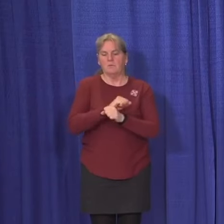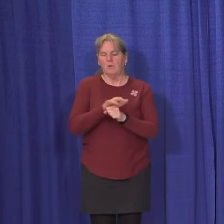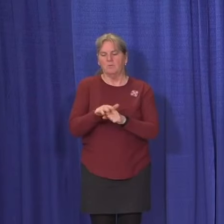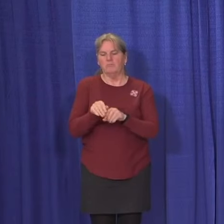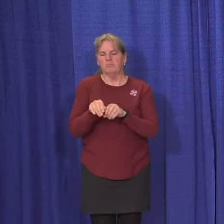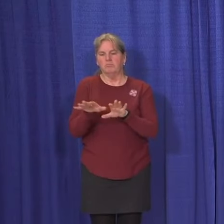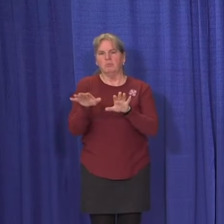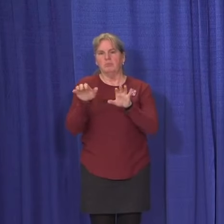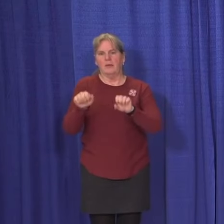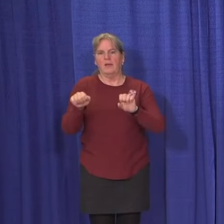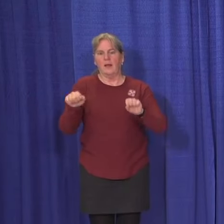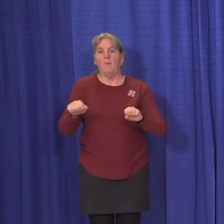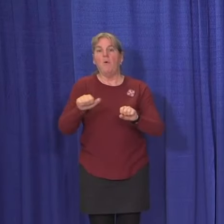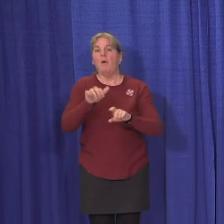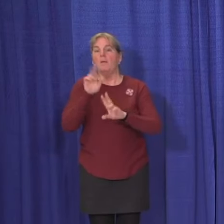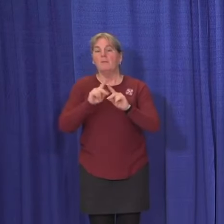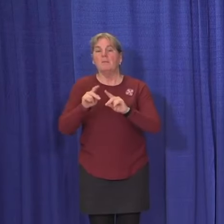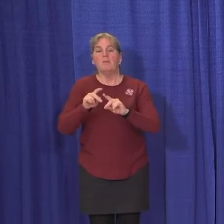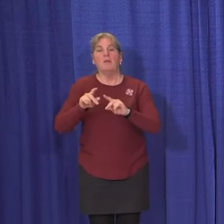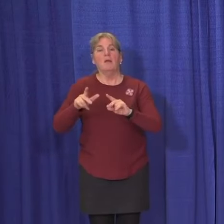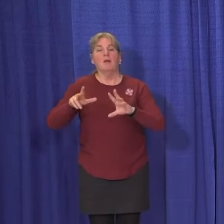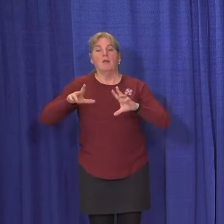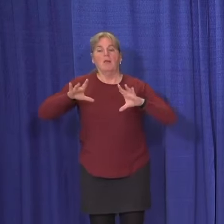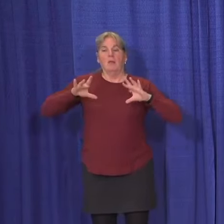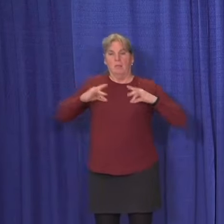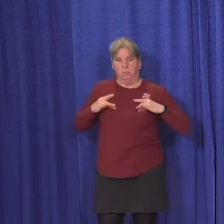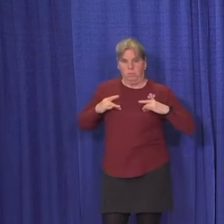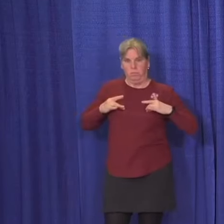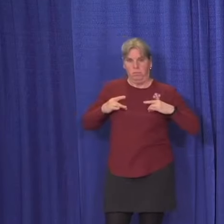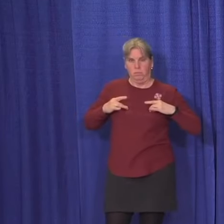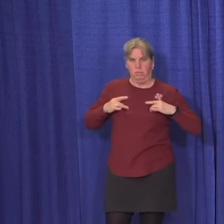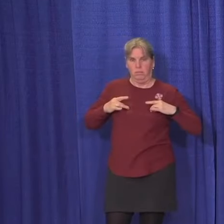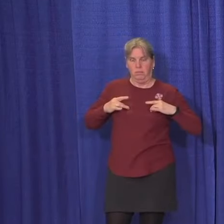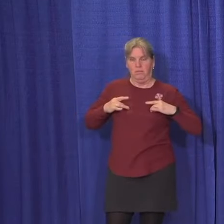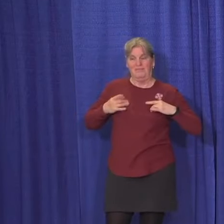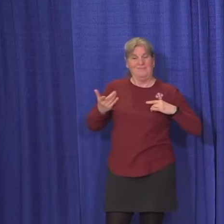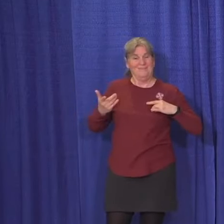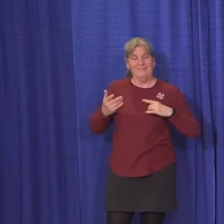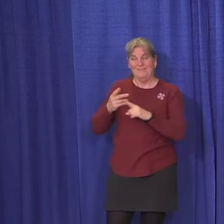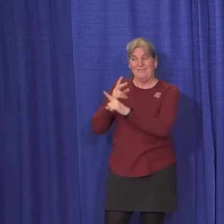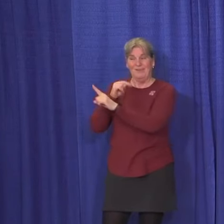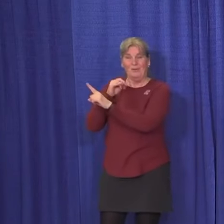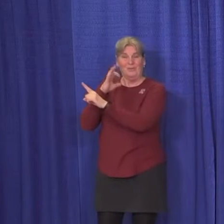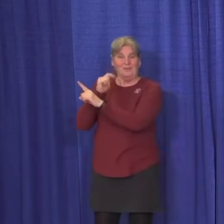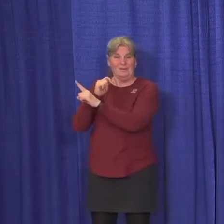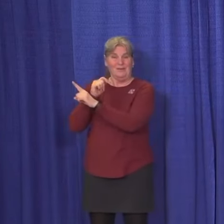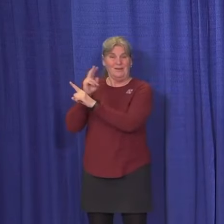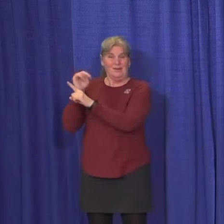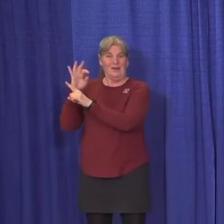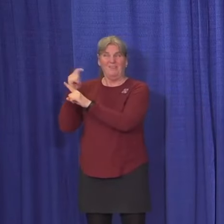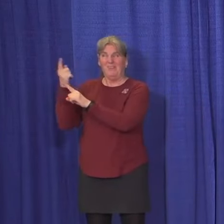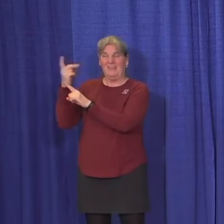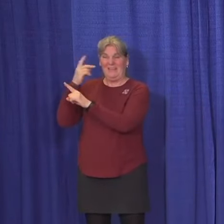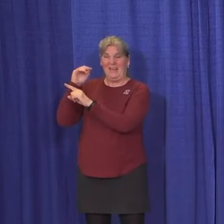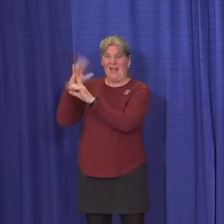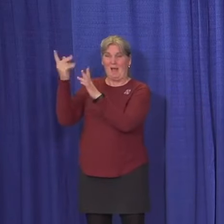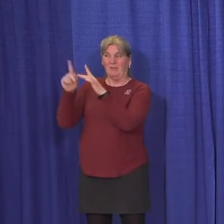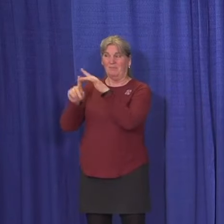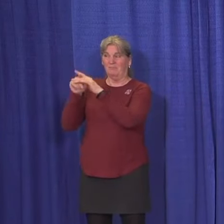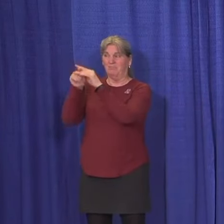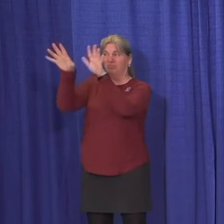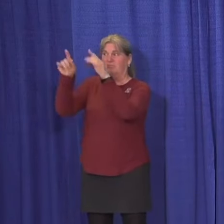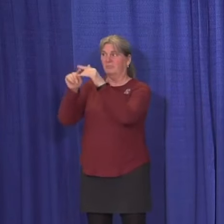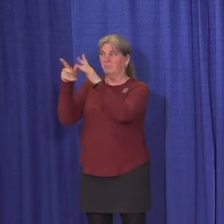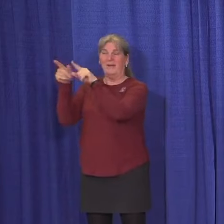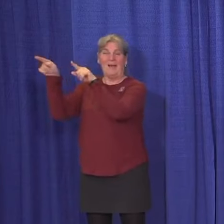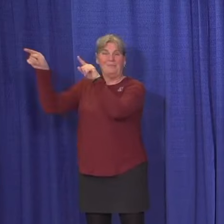susceptible people getting ill. Both our territorial neighbors are demonstrating that outbreaks and spread of COVID are